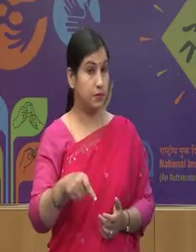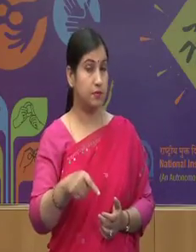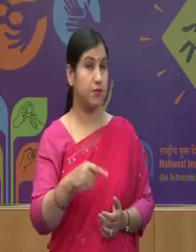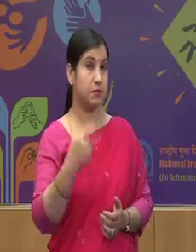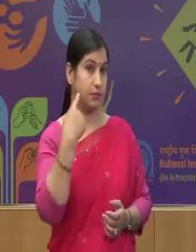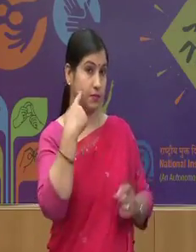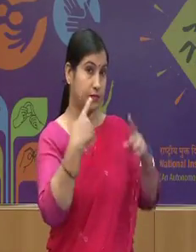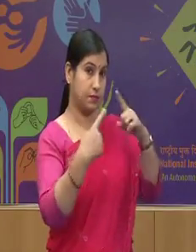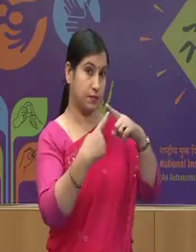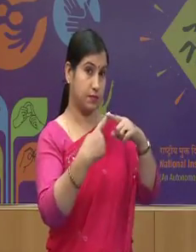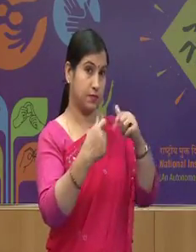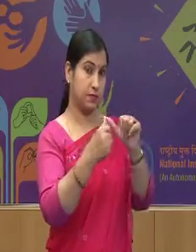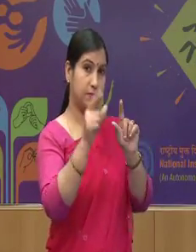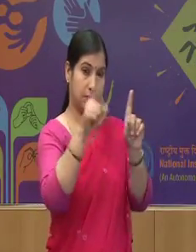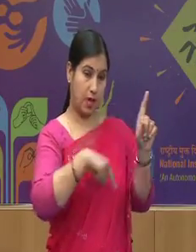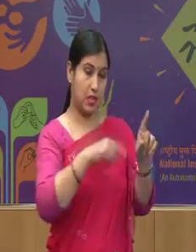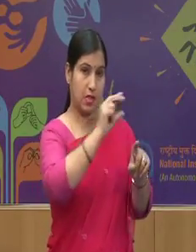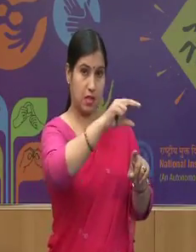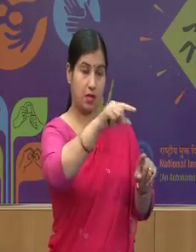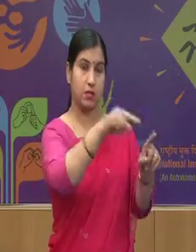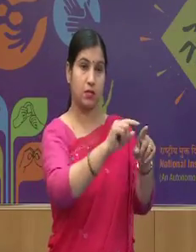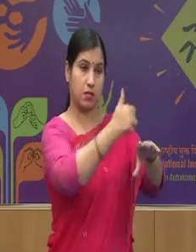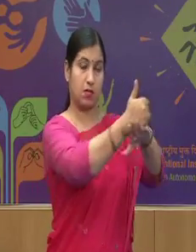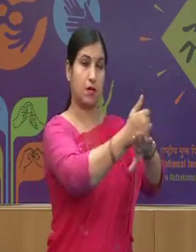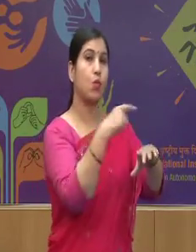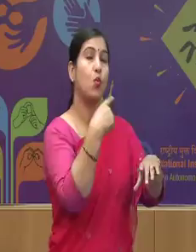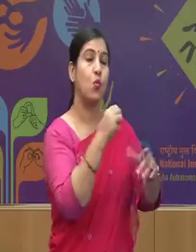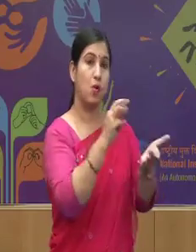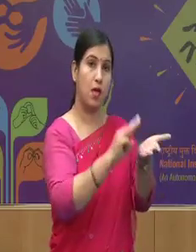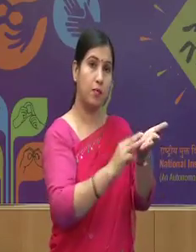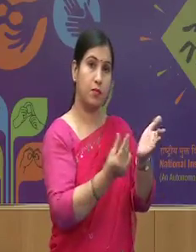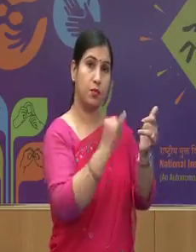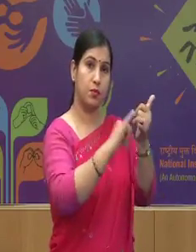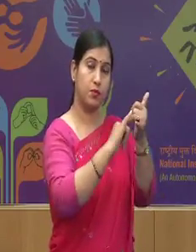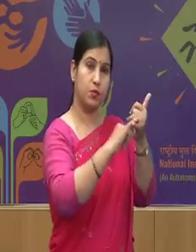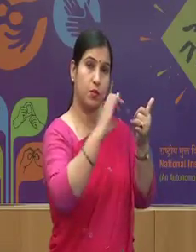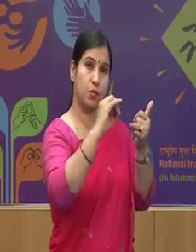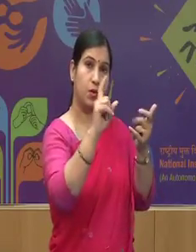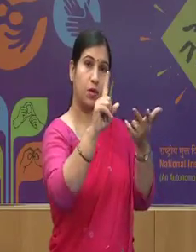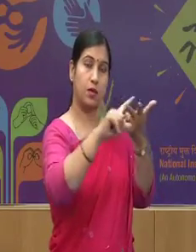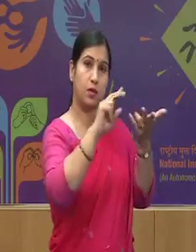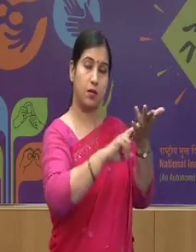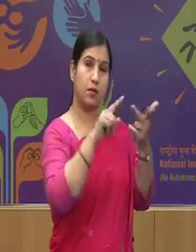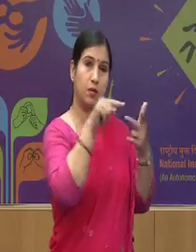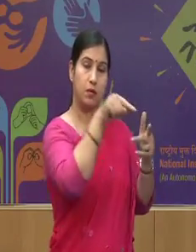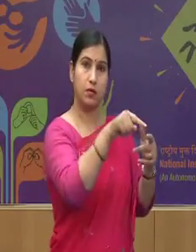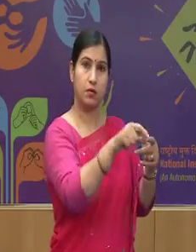Italy, under Mussolini and his fascist party, also believed